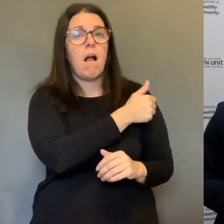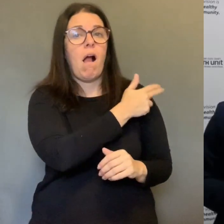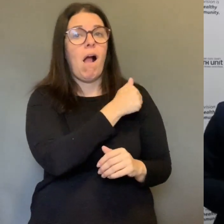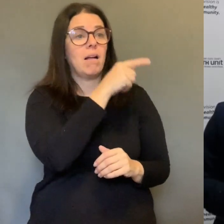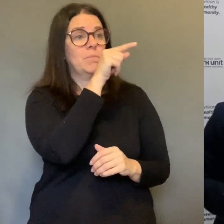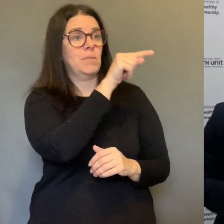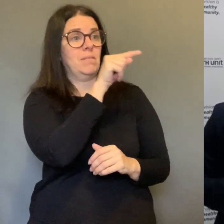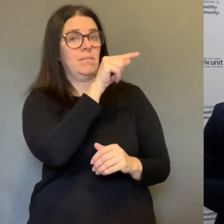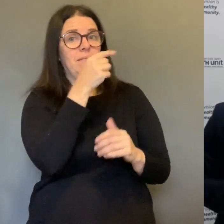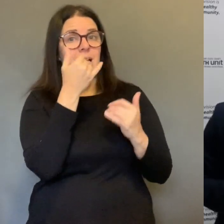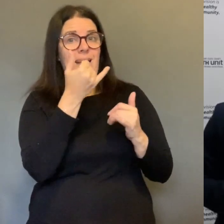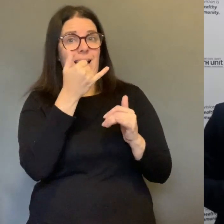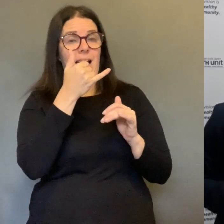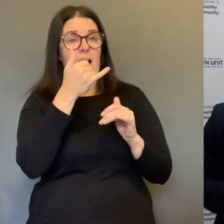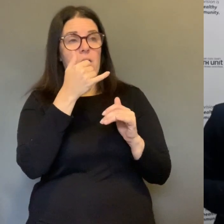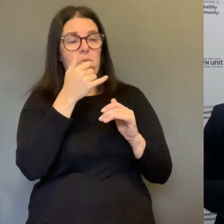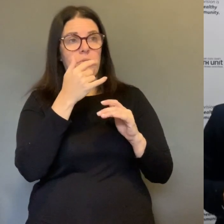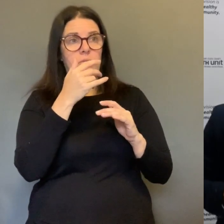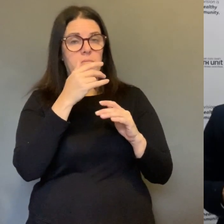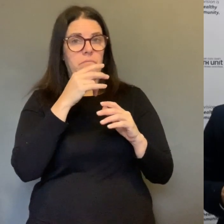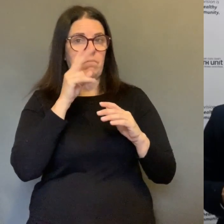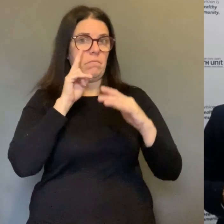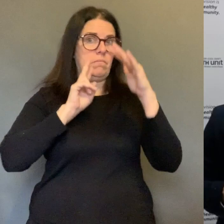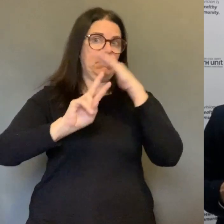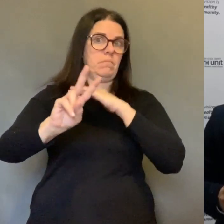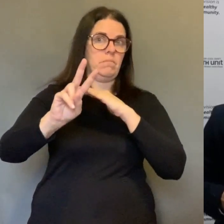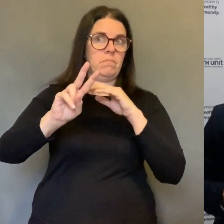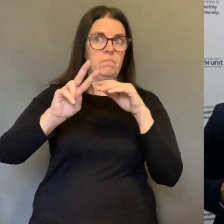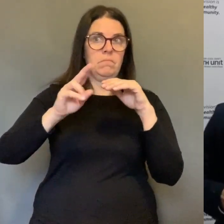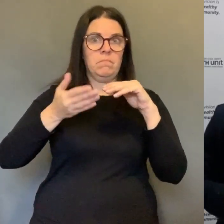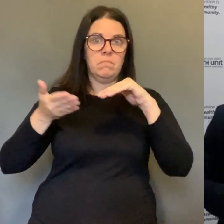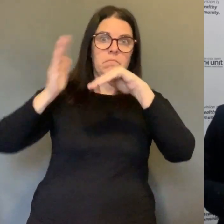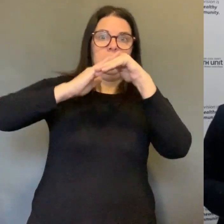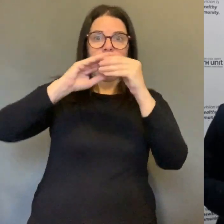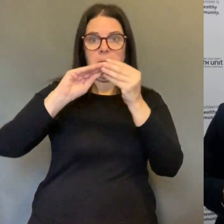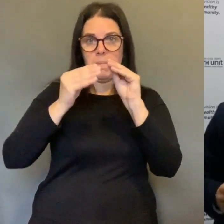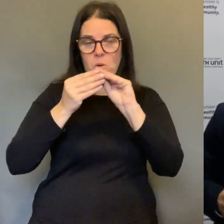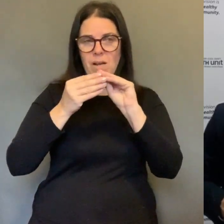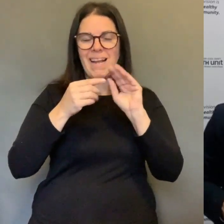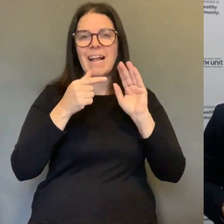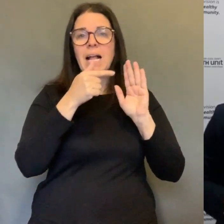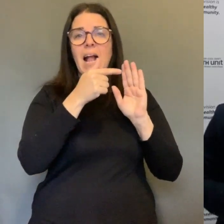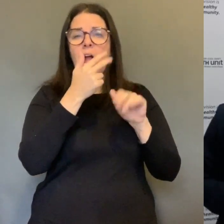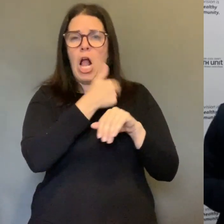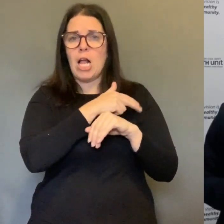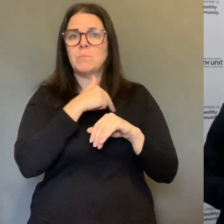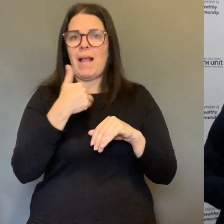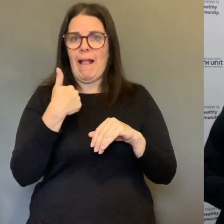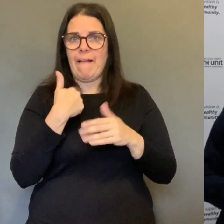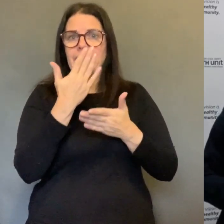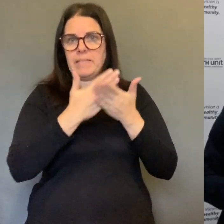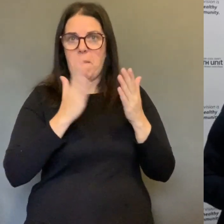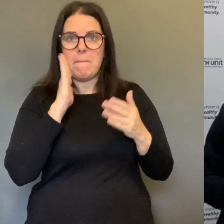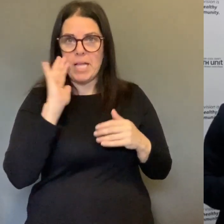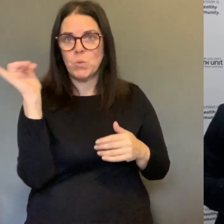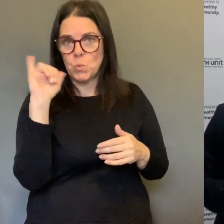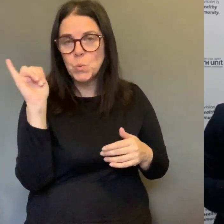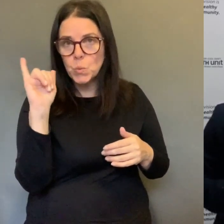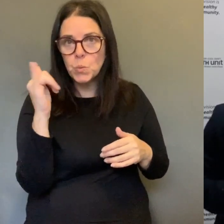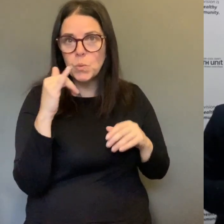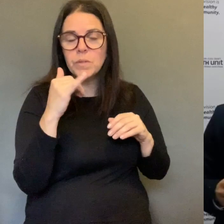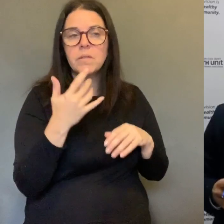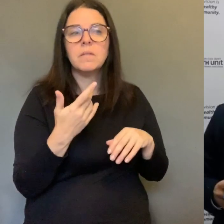And everywhere we are trying to come up with creative ways to address